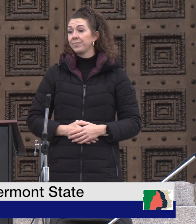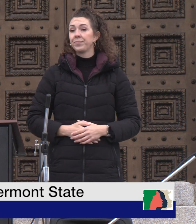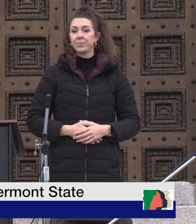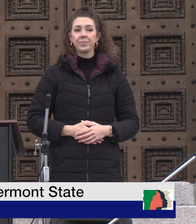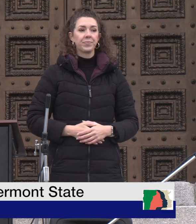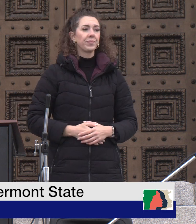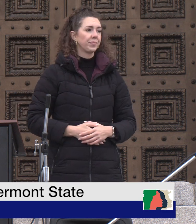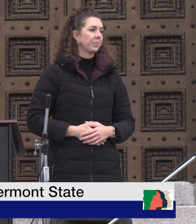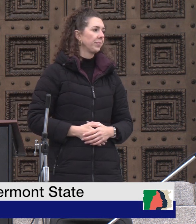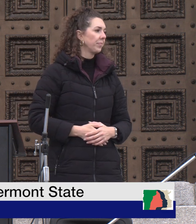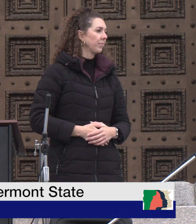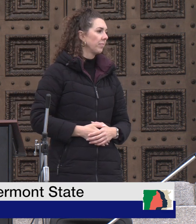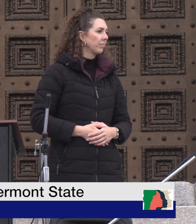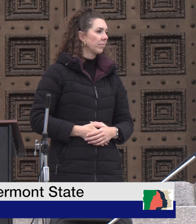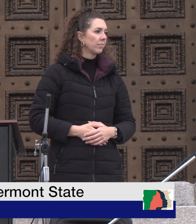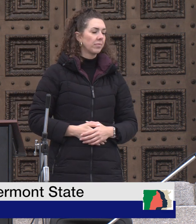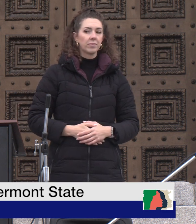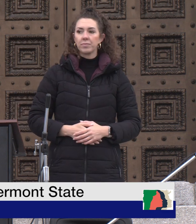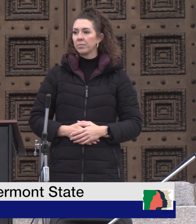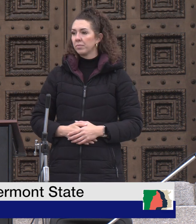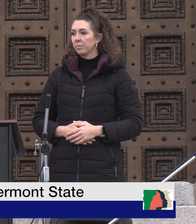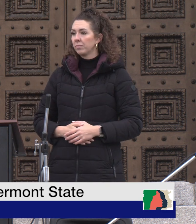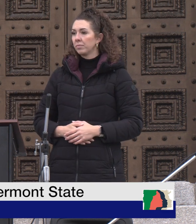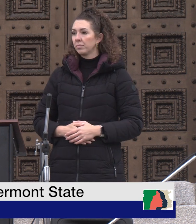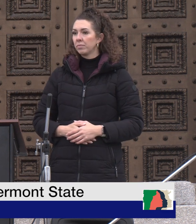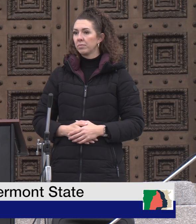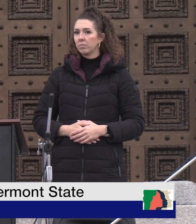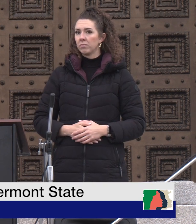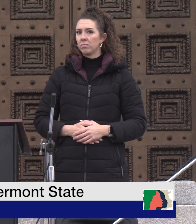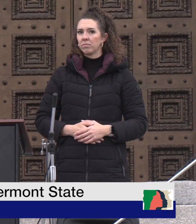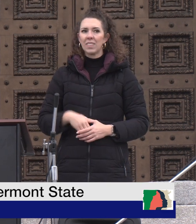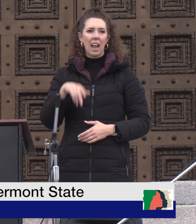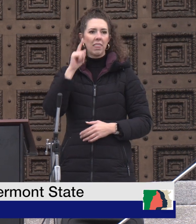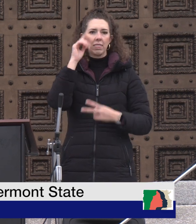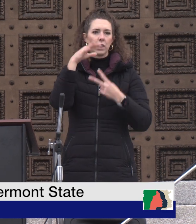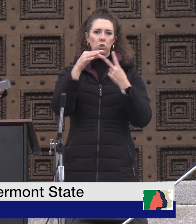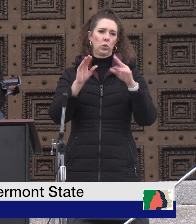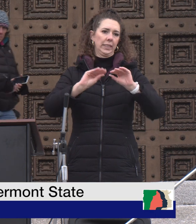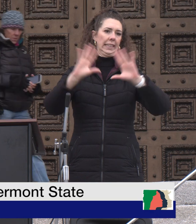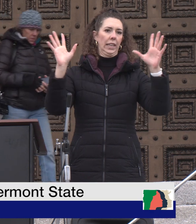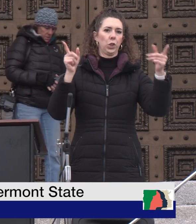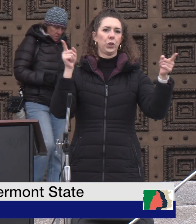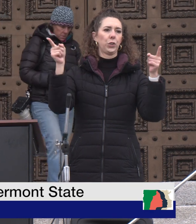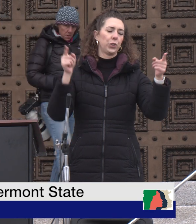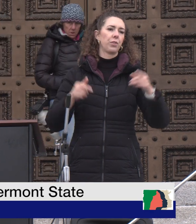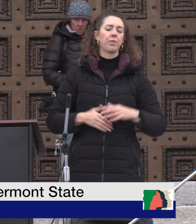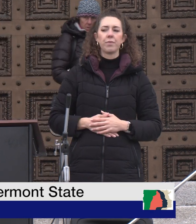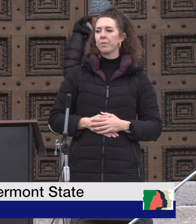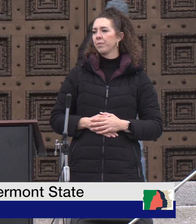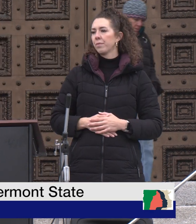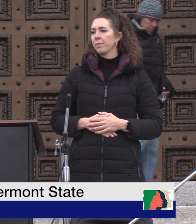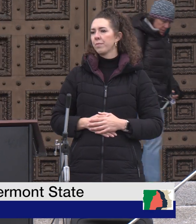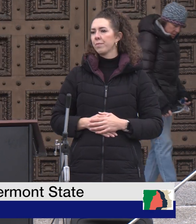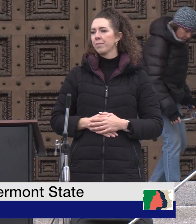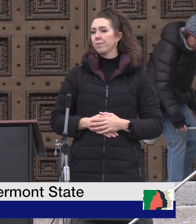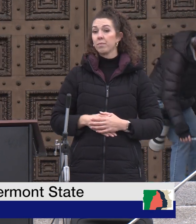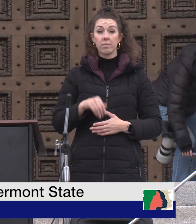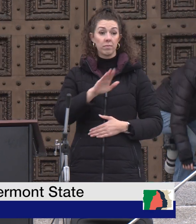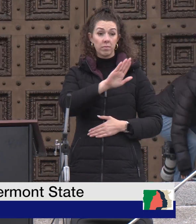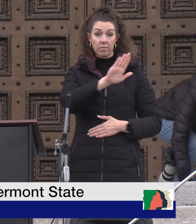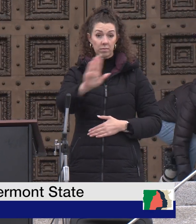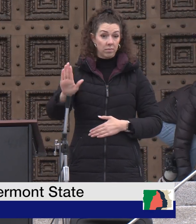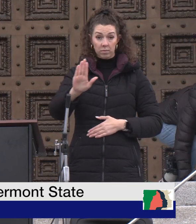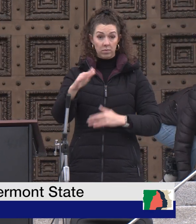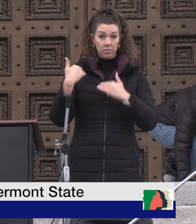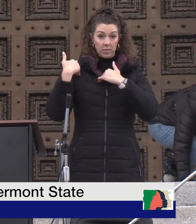So the choice could not be clearer. And our job, by the way, is not only to